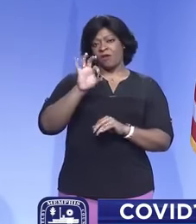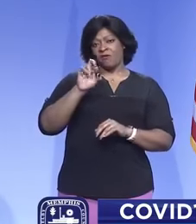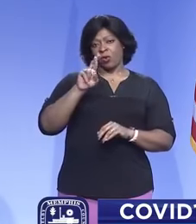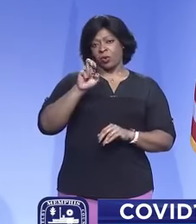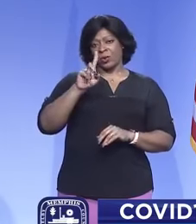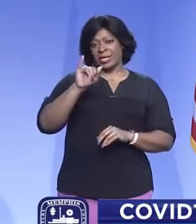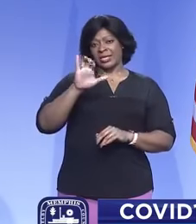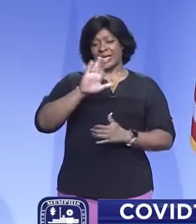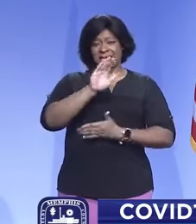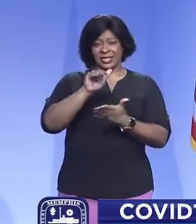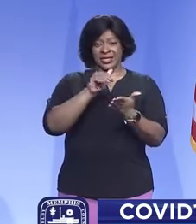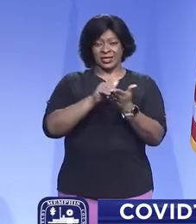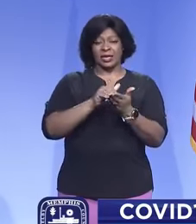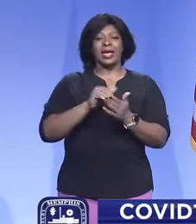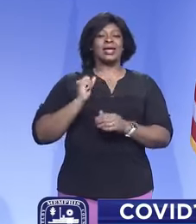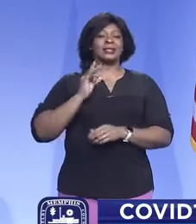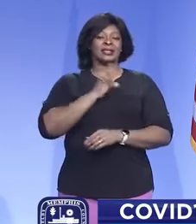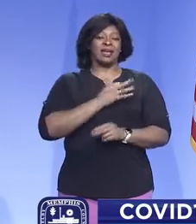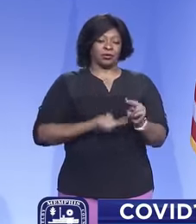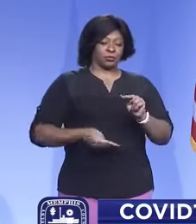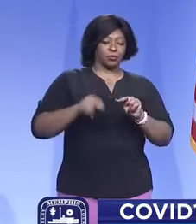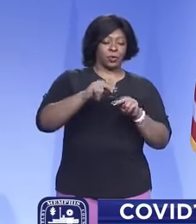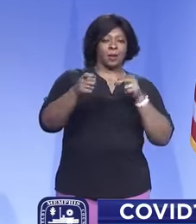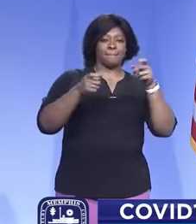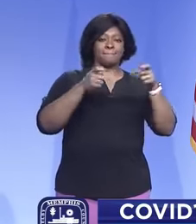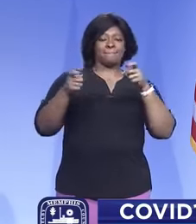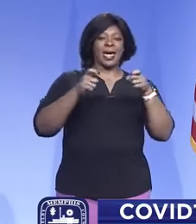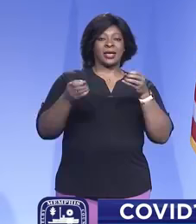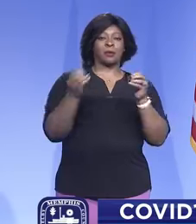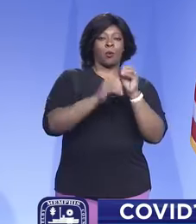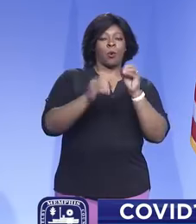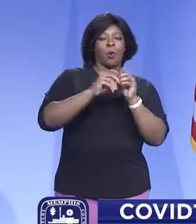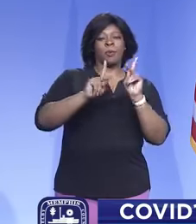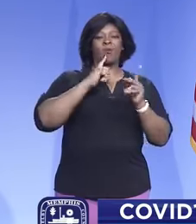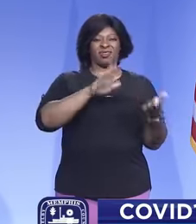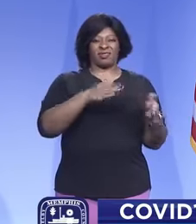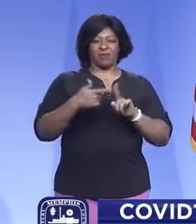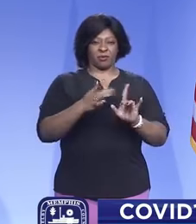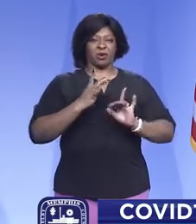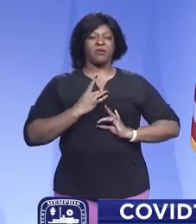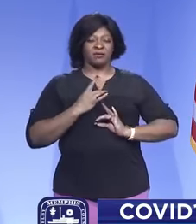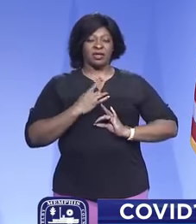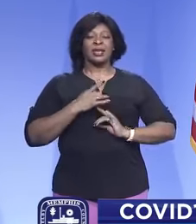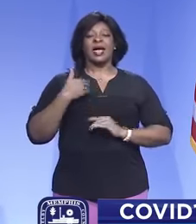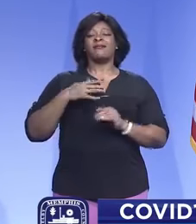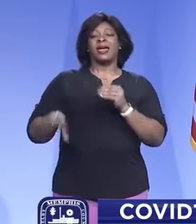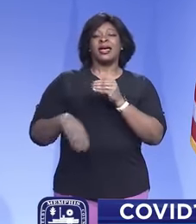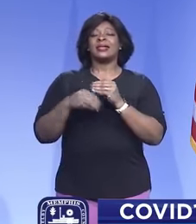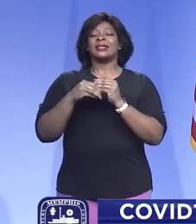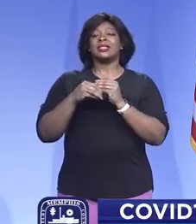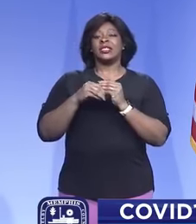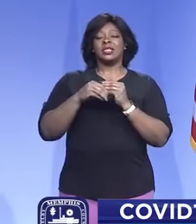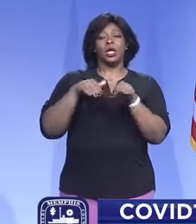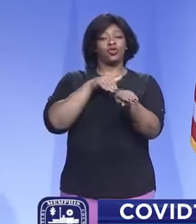Center to increase staffing to manage overflow, but also to have the additional